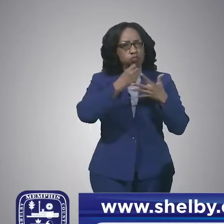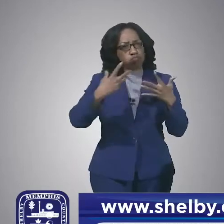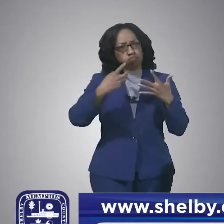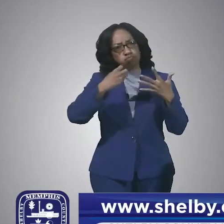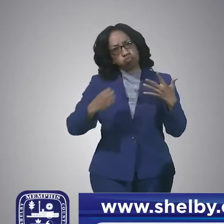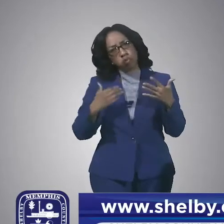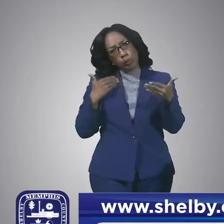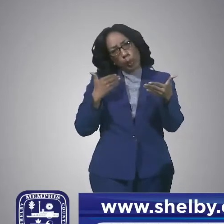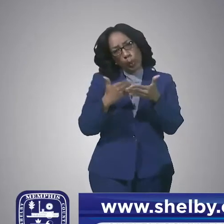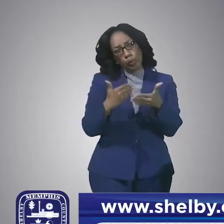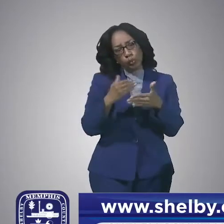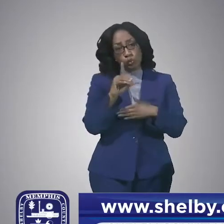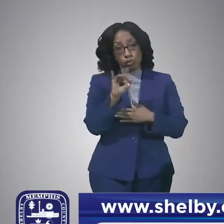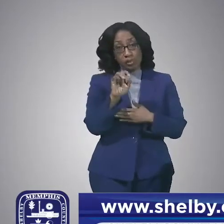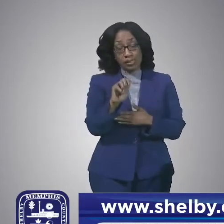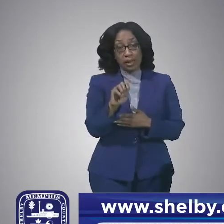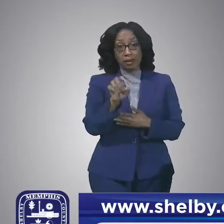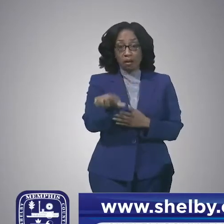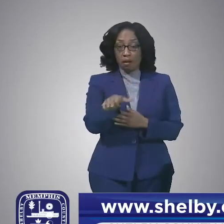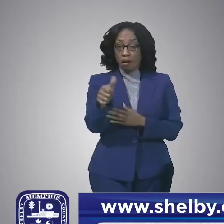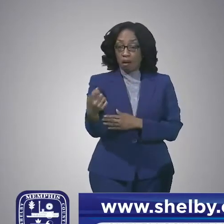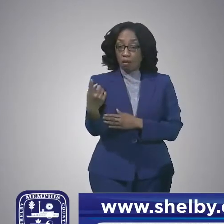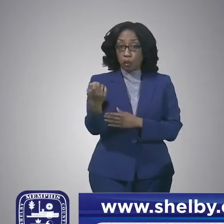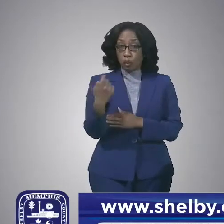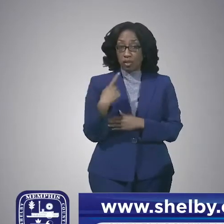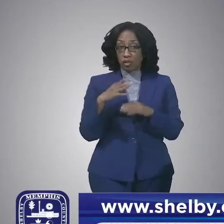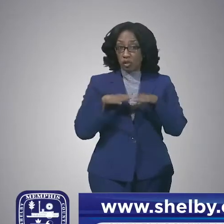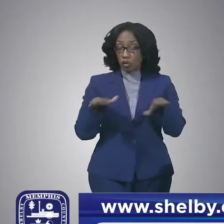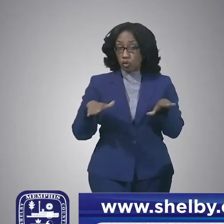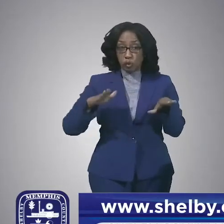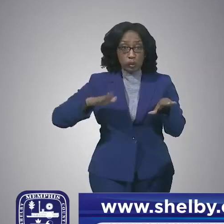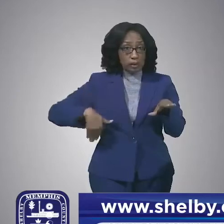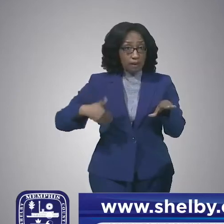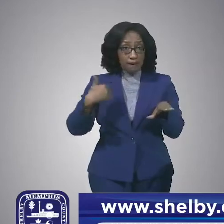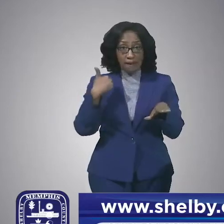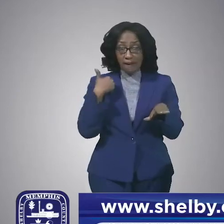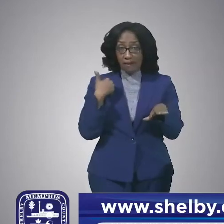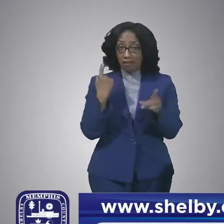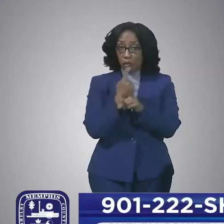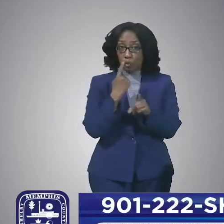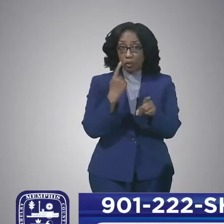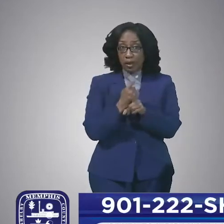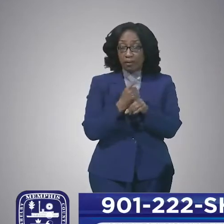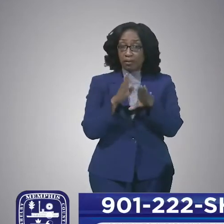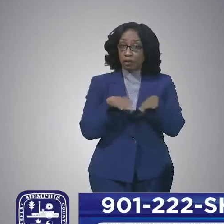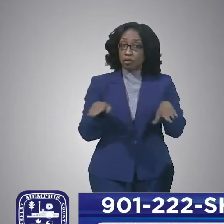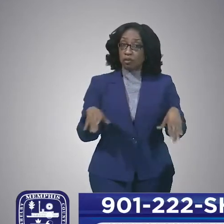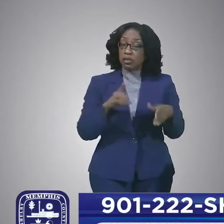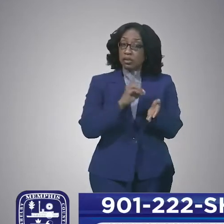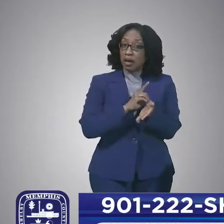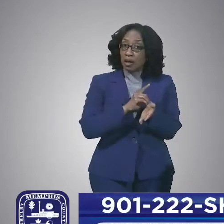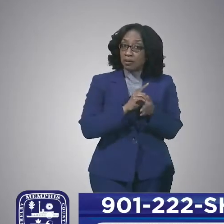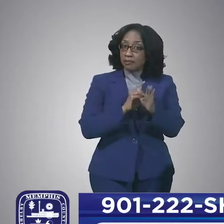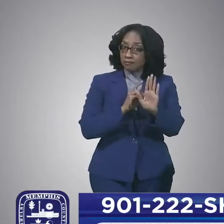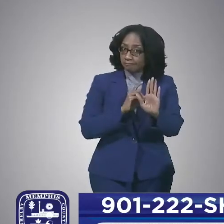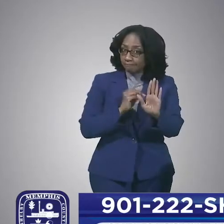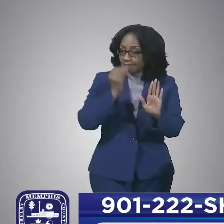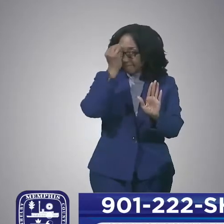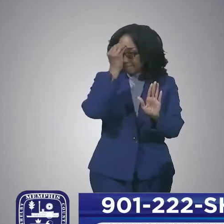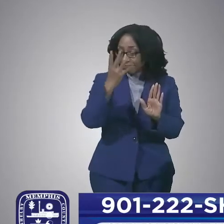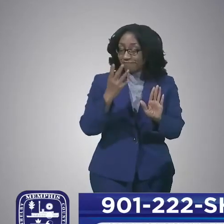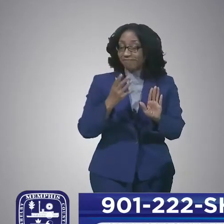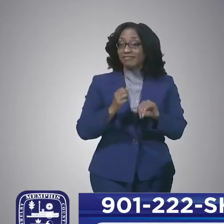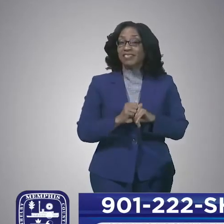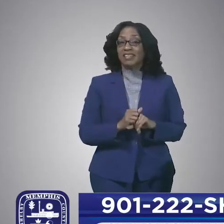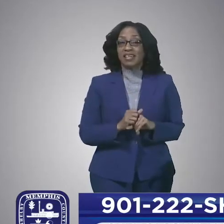that date. Now, the other question about children who do not have a regular pediatrician, please be assured that the Shelby County